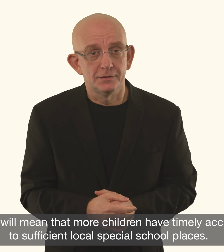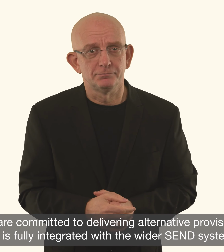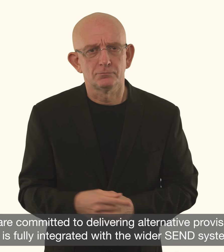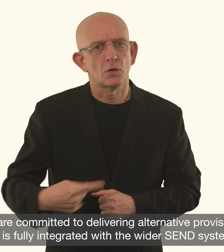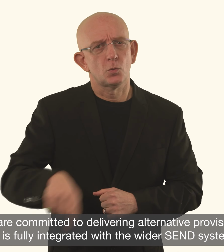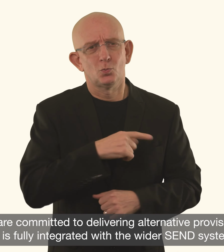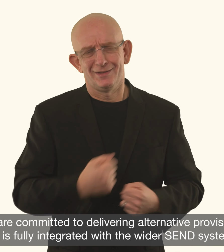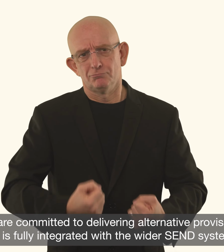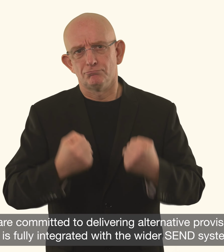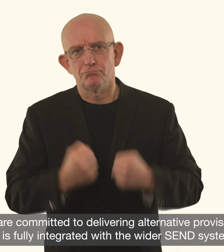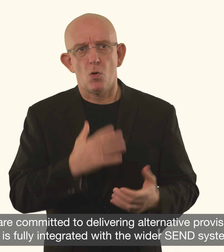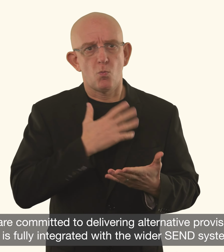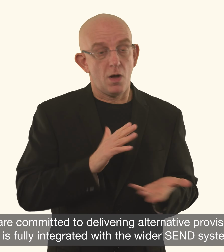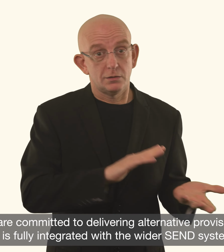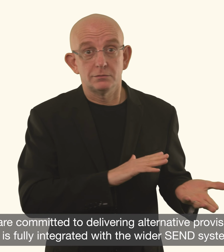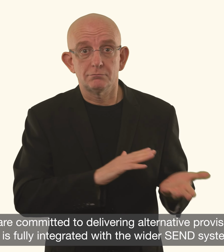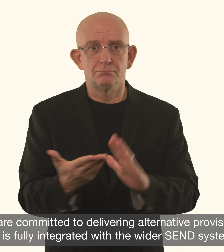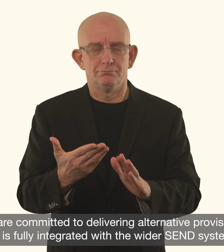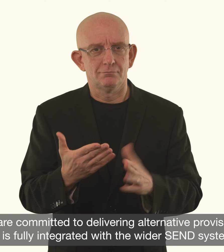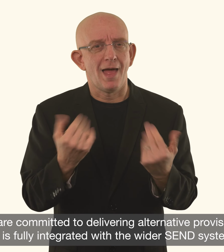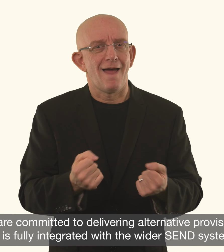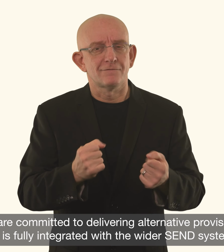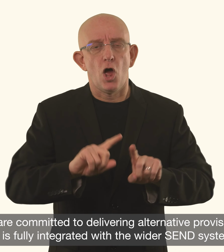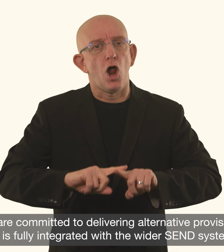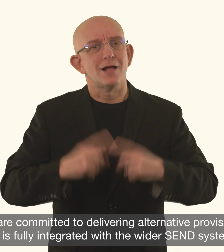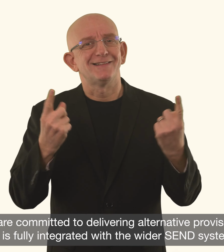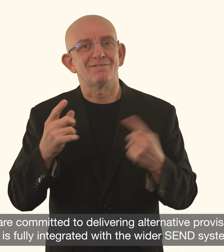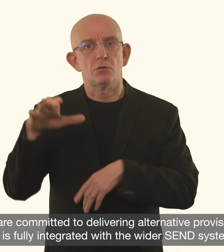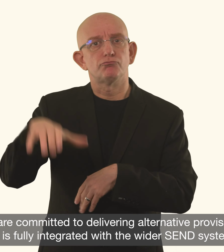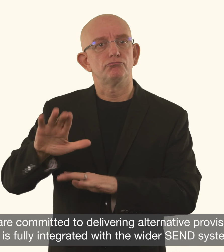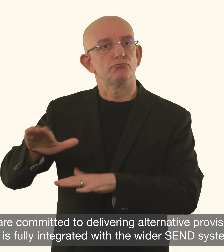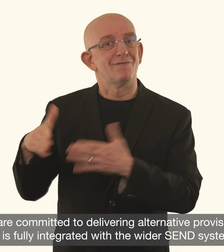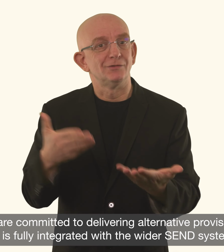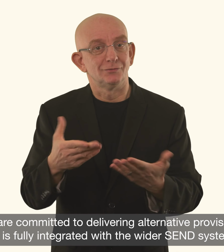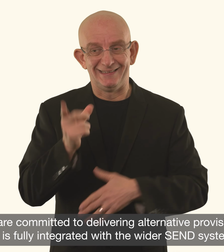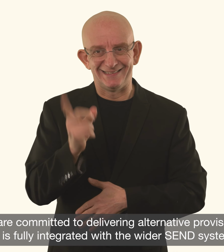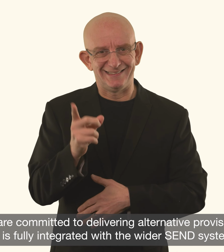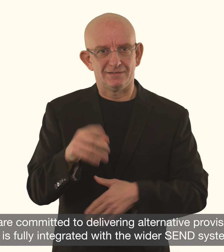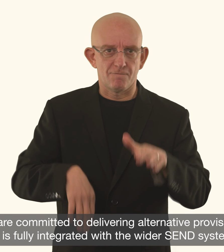We are committed to delivering alternative provision that is fully integrated with the wider Send system.